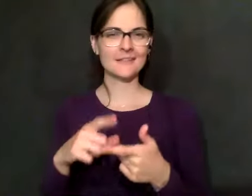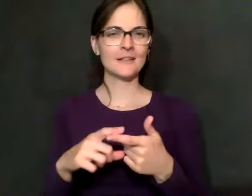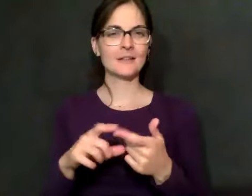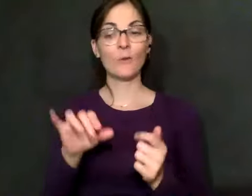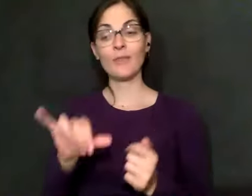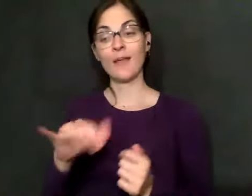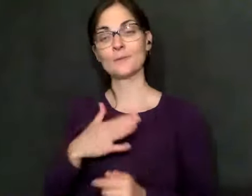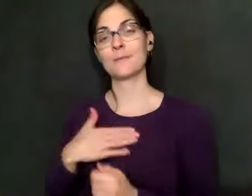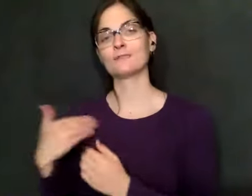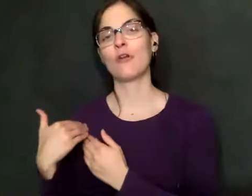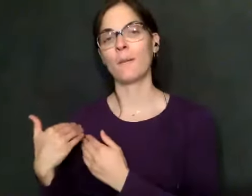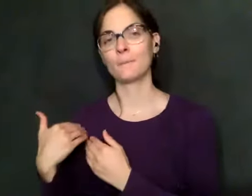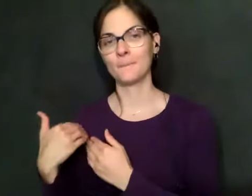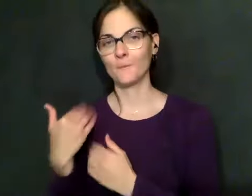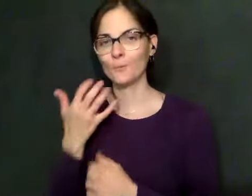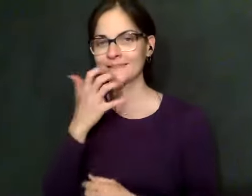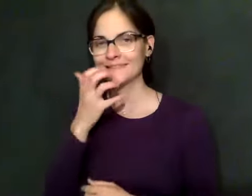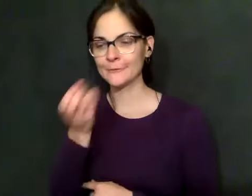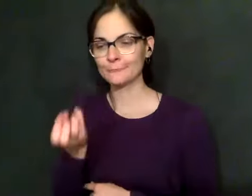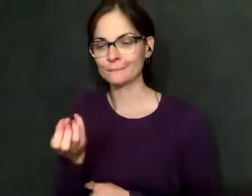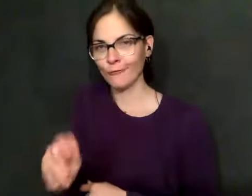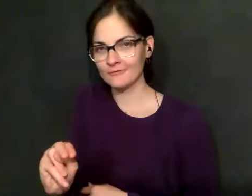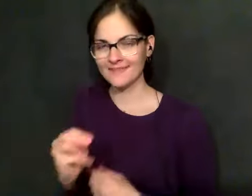within this fellowship, which just shows it's possible